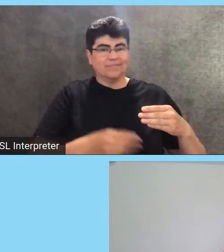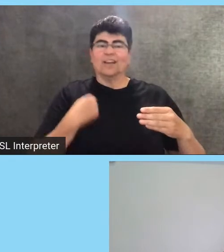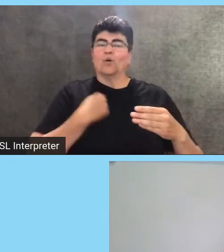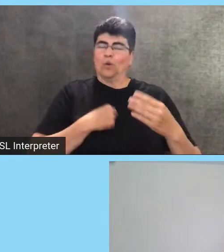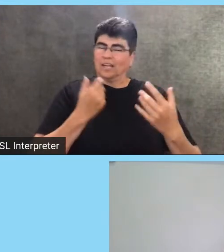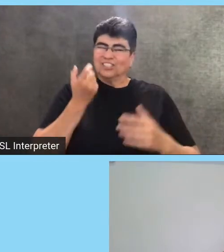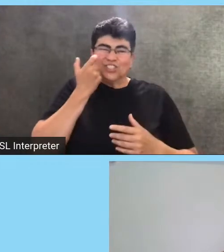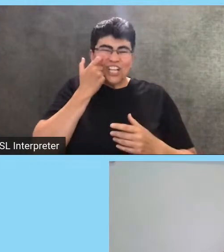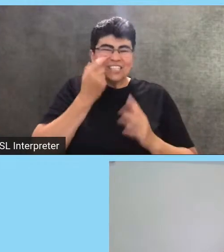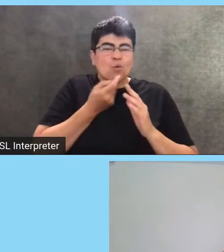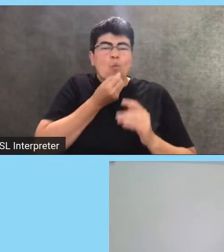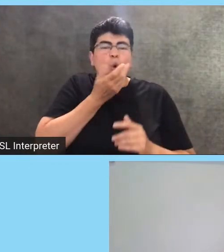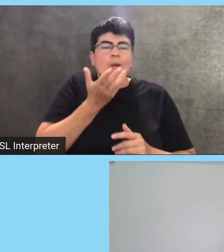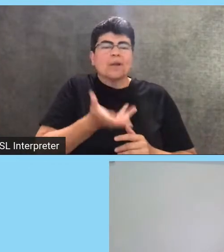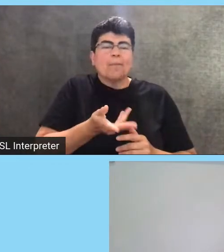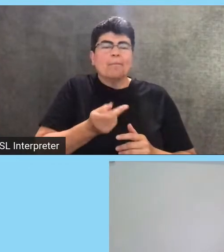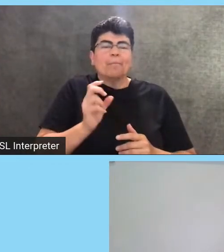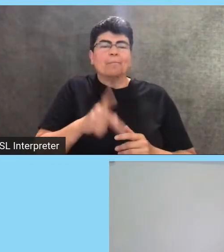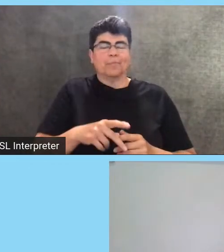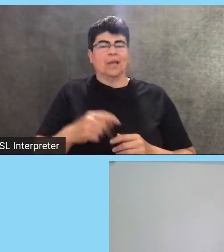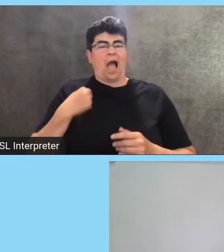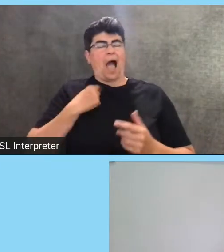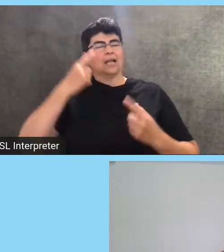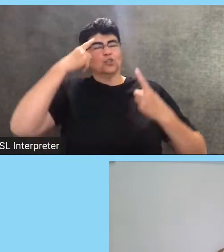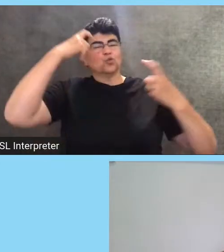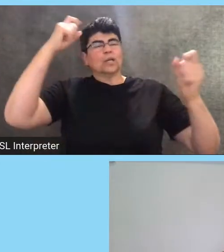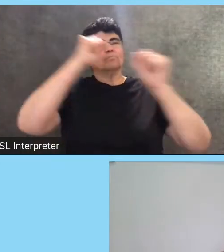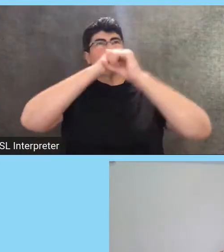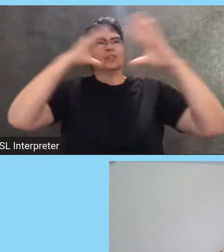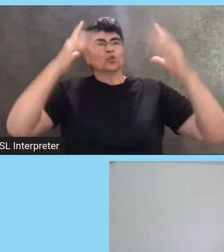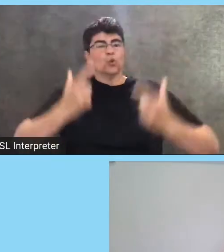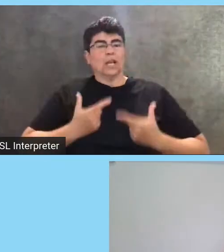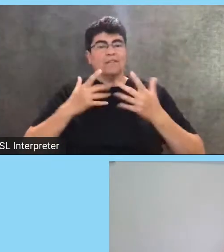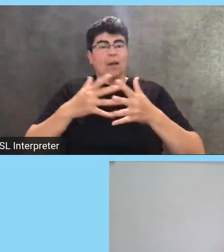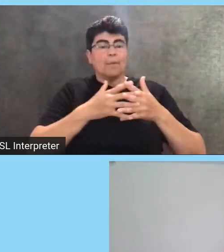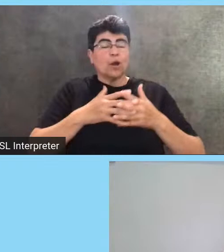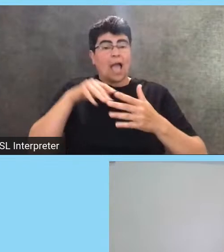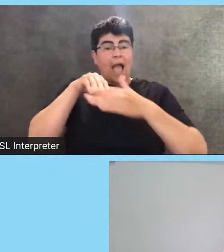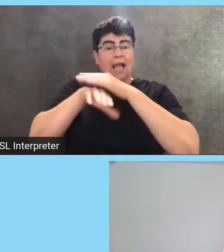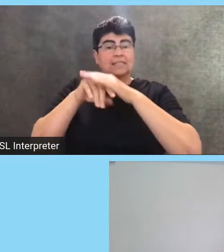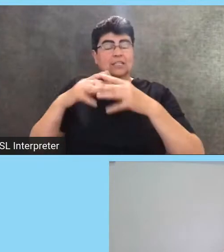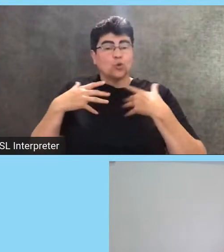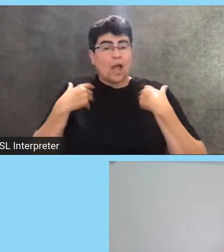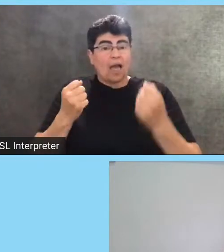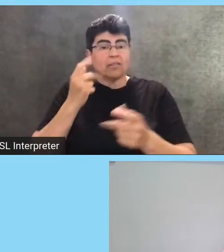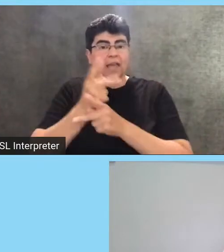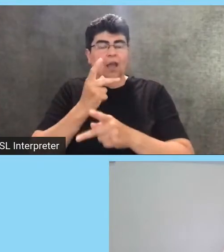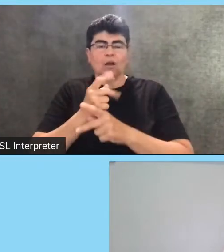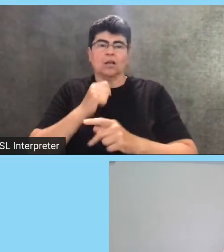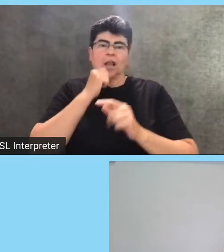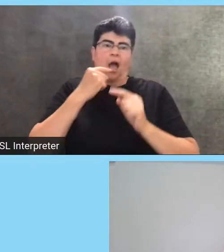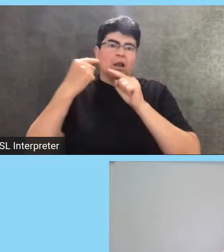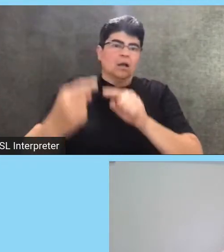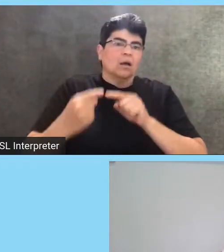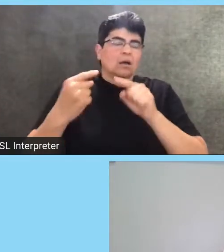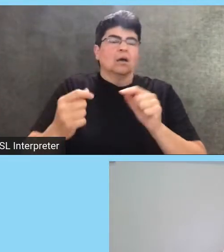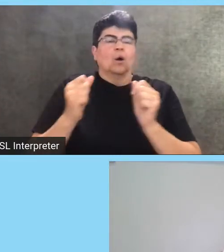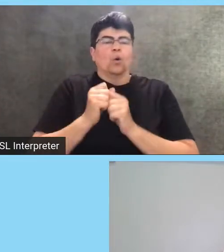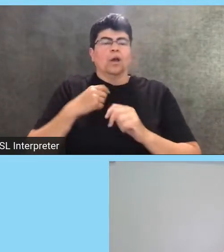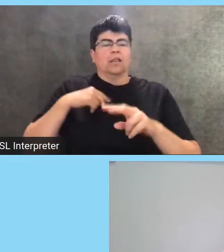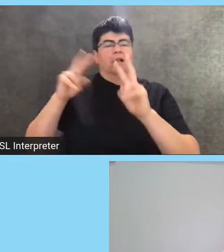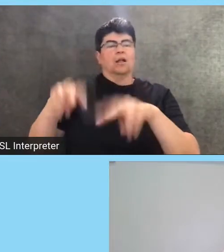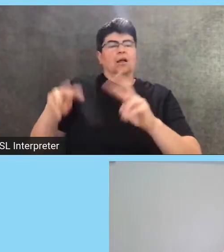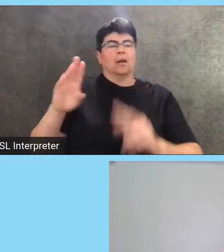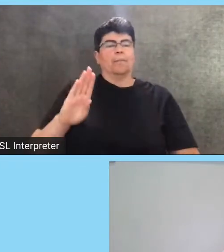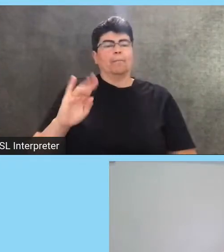warmed up. I dream of living in an America where access to healthcare is not combated with bigotry. I dream